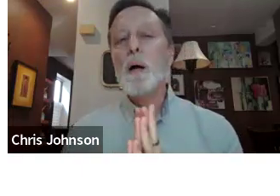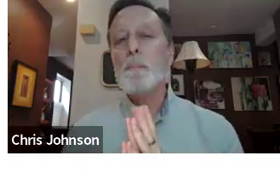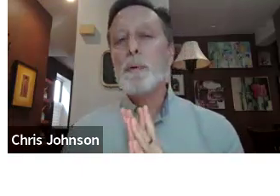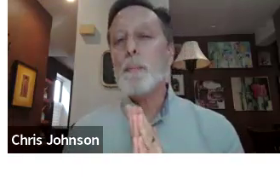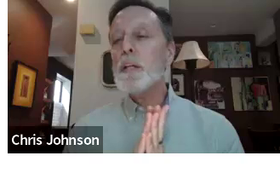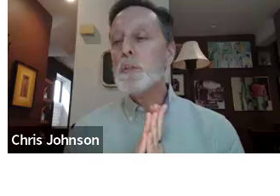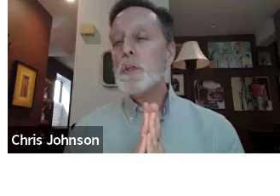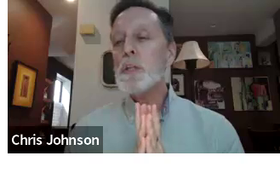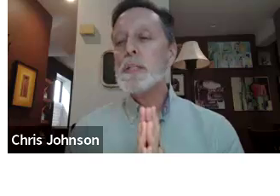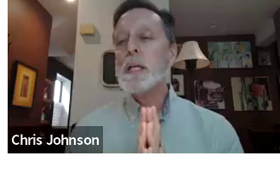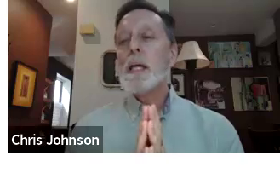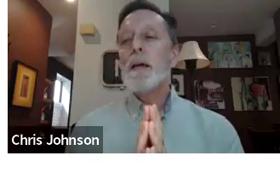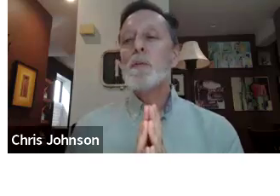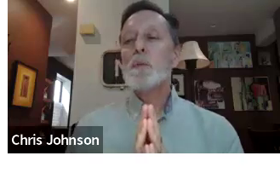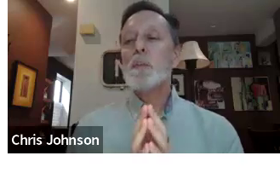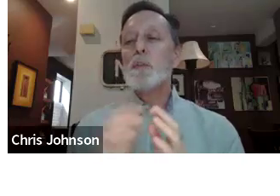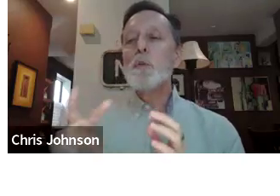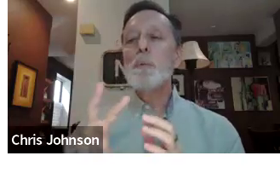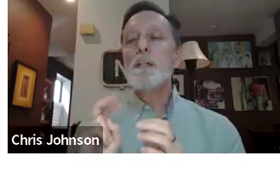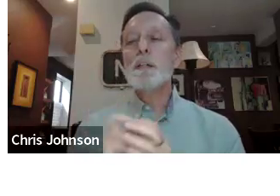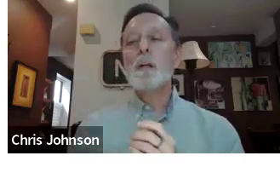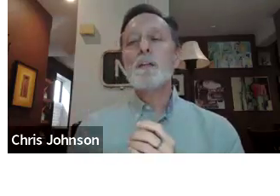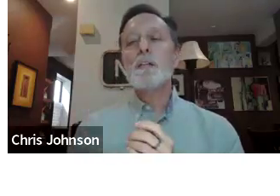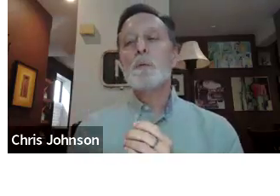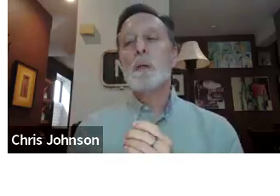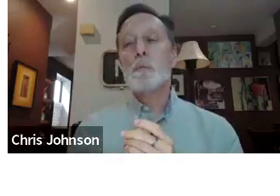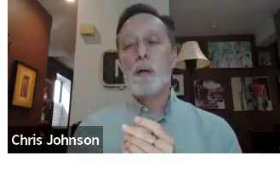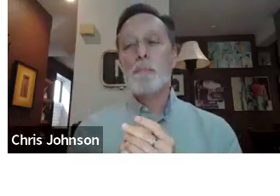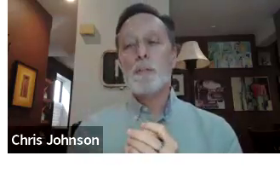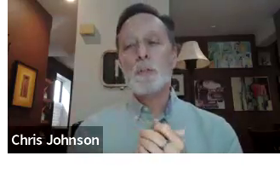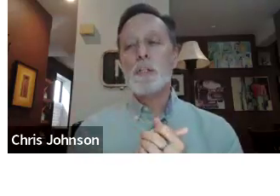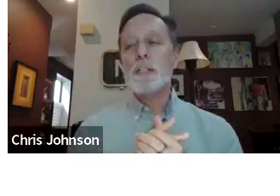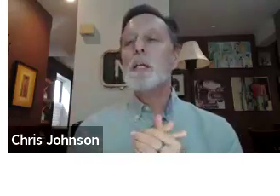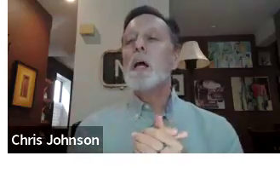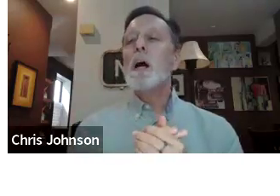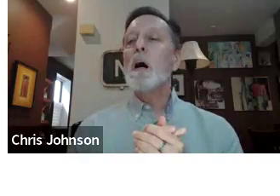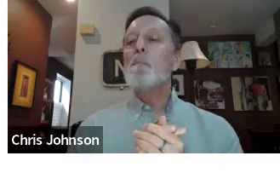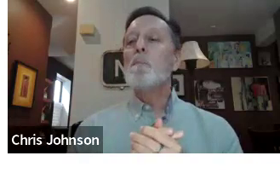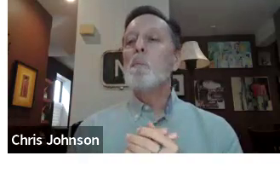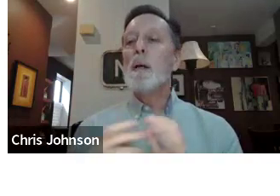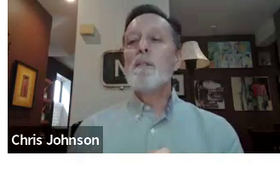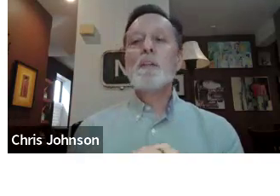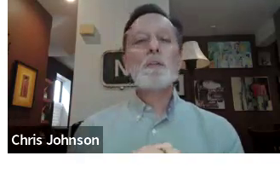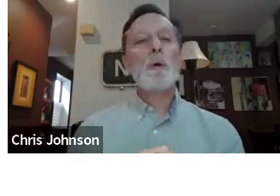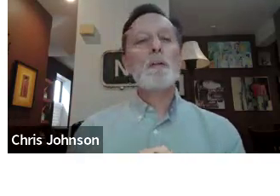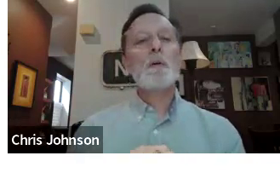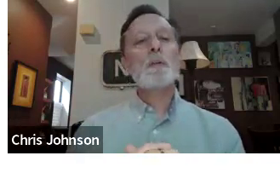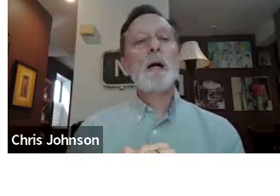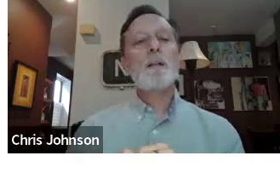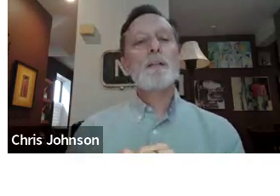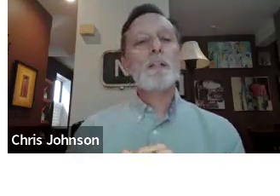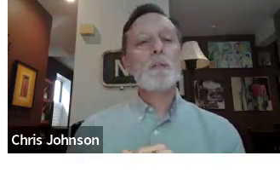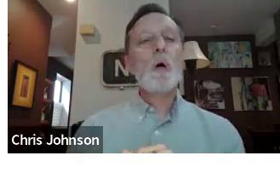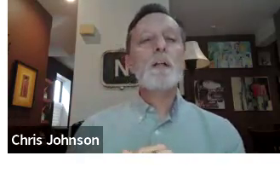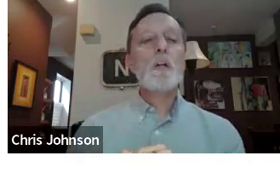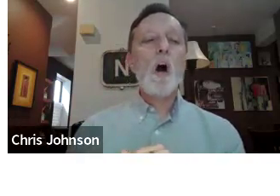about property insurance. And there's really two points I want you to take away with property insurance. One of the things you want to know on